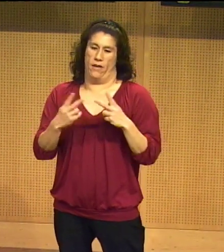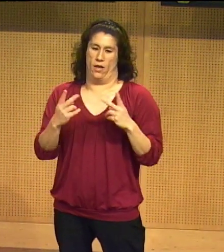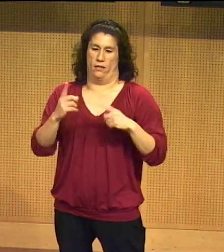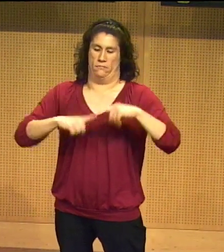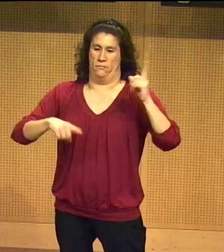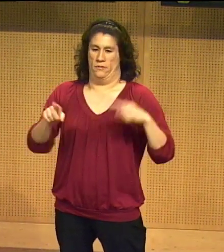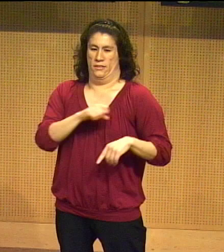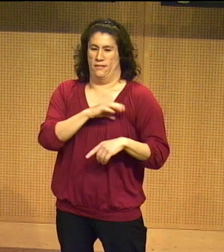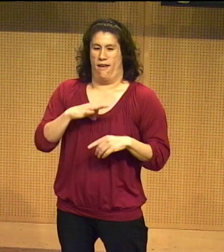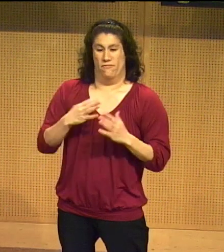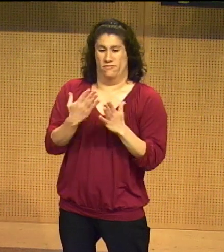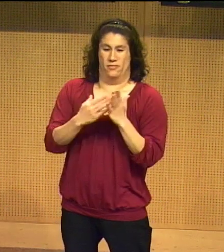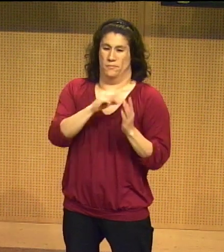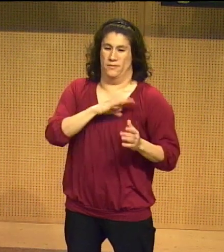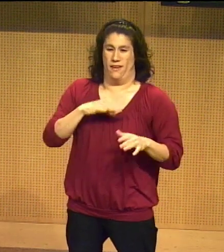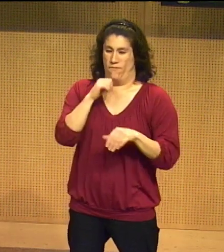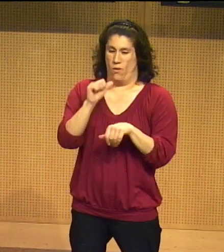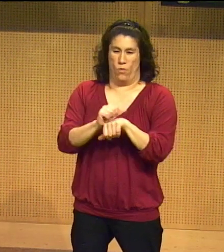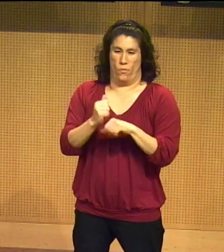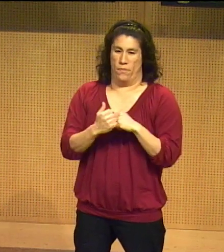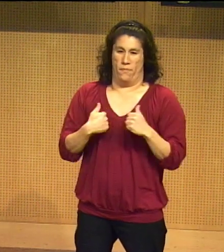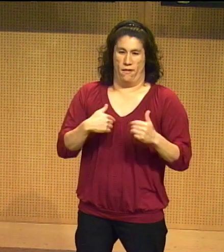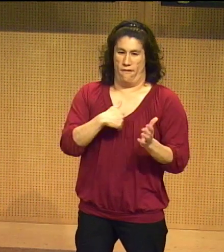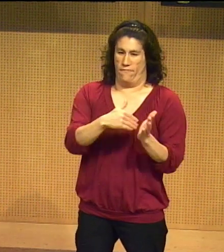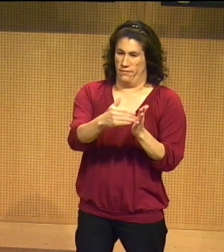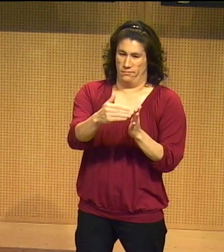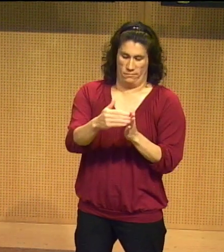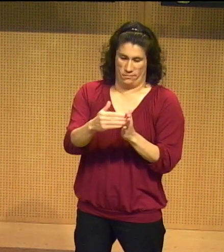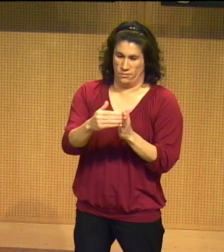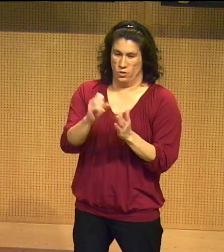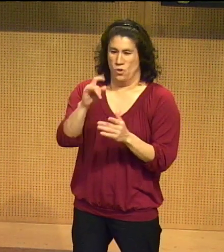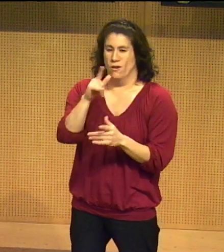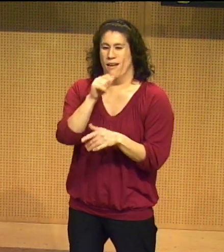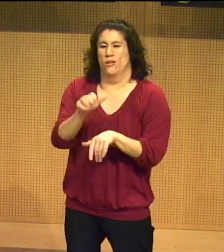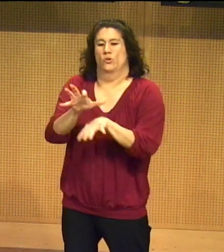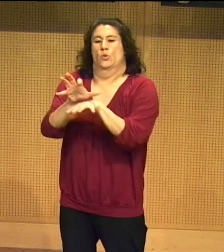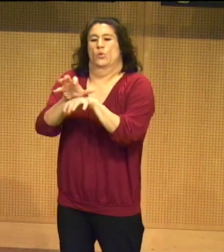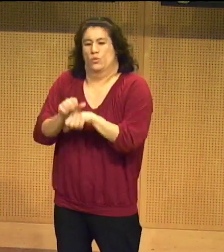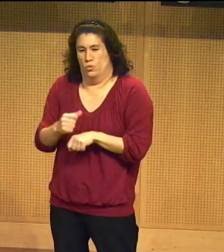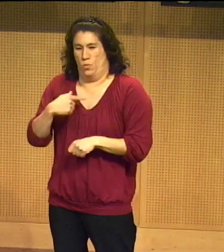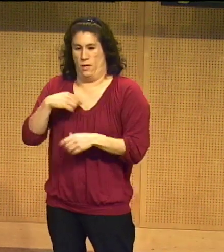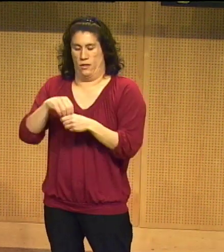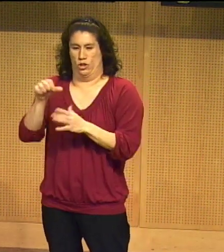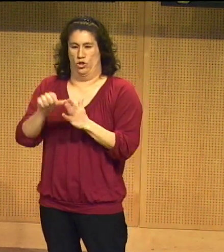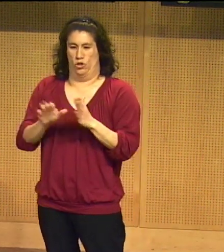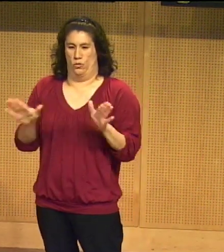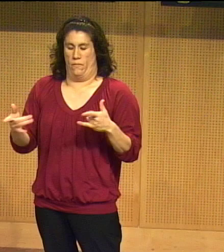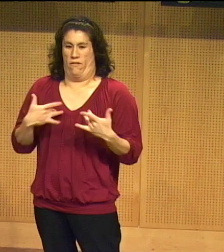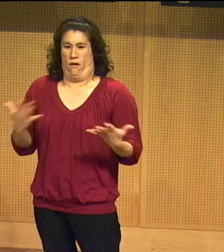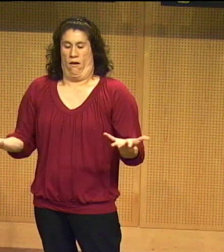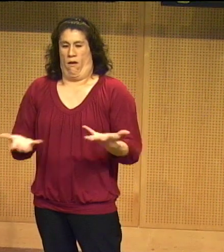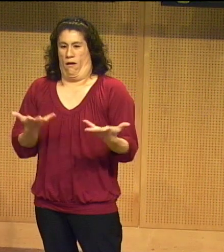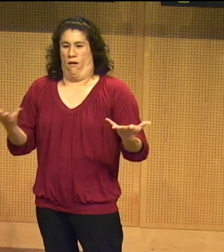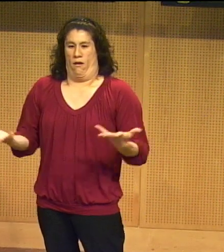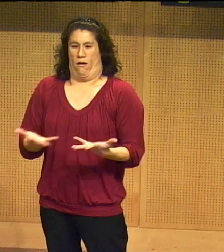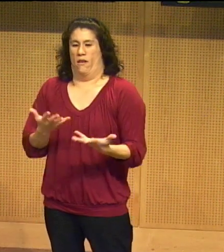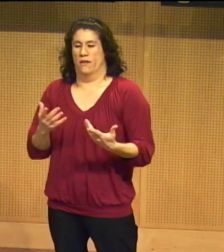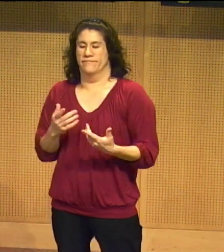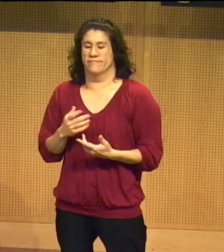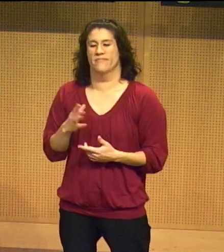a variety of staff who don't work with me on a regular basis, and so they're not quite used to me in a surgical room and they don't know how to communicate